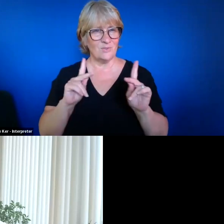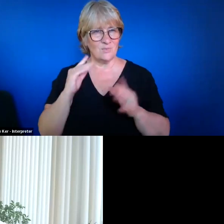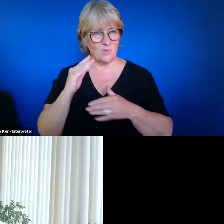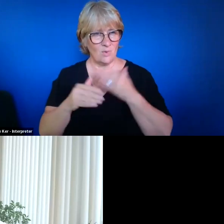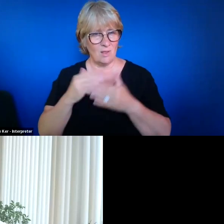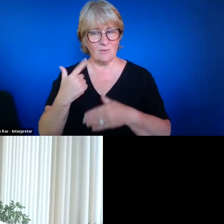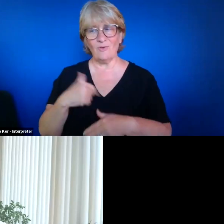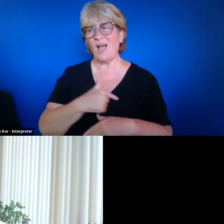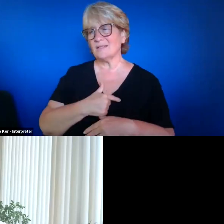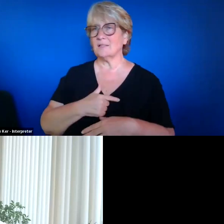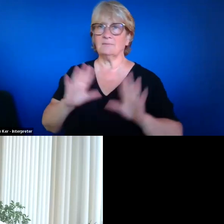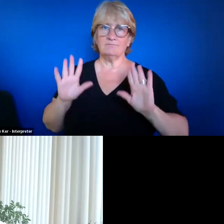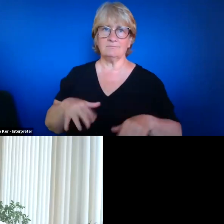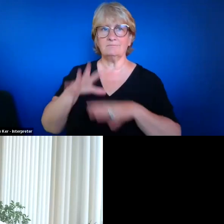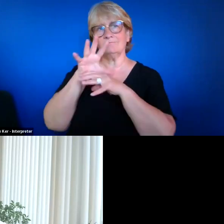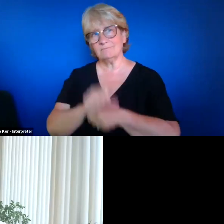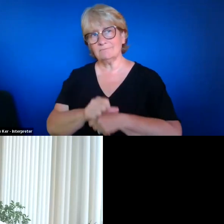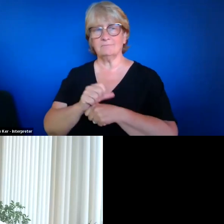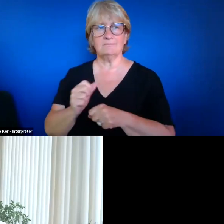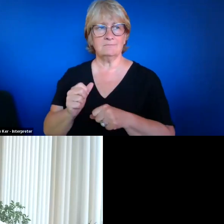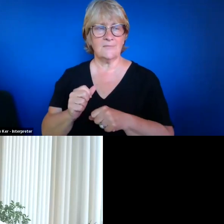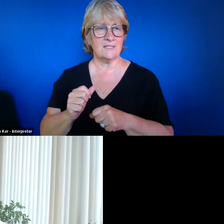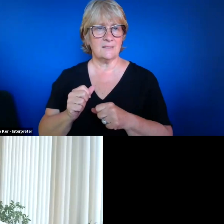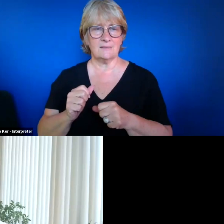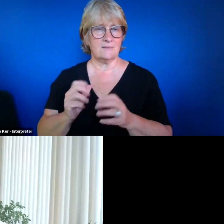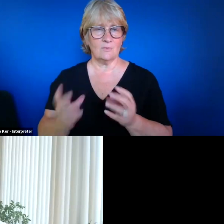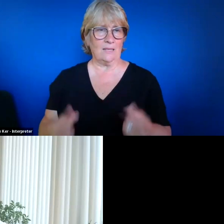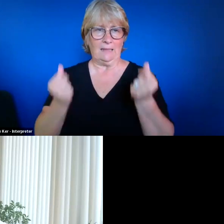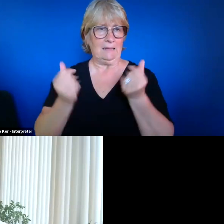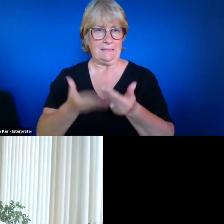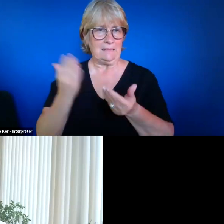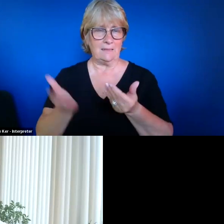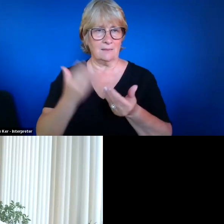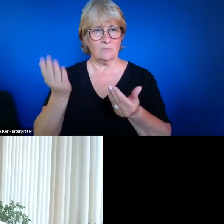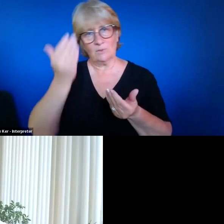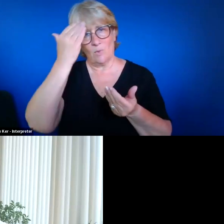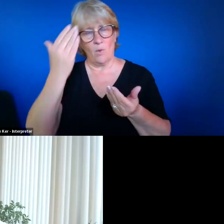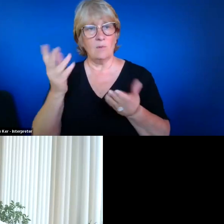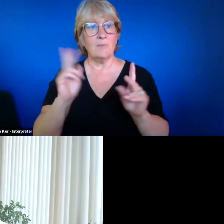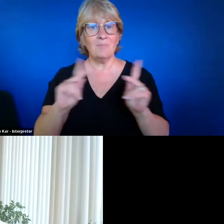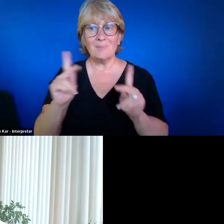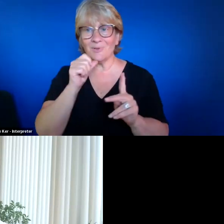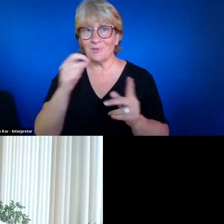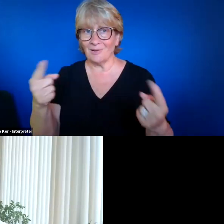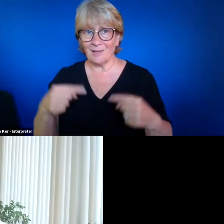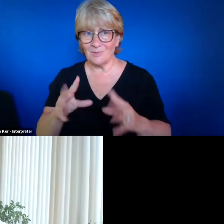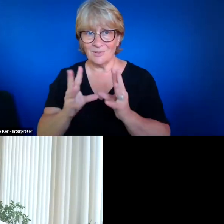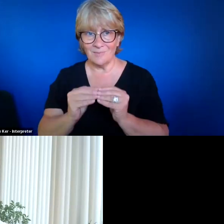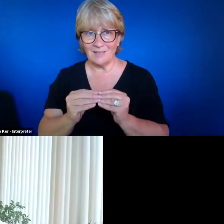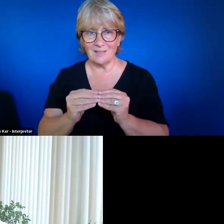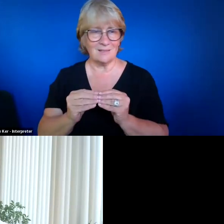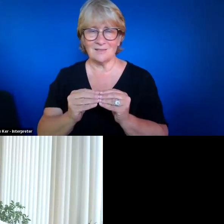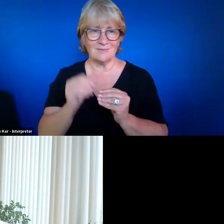us, it's maybe second nature, but not necessarily for people who are coming to a meeting every month. So thank you for raising